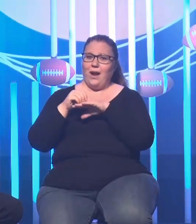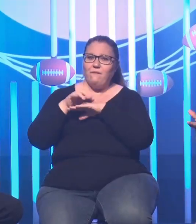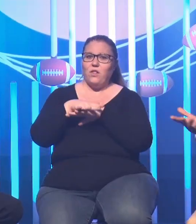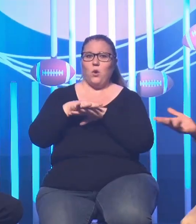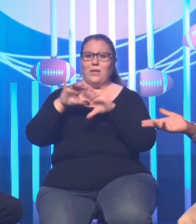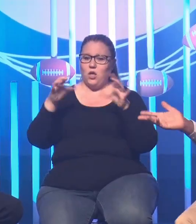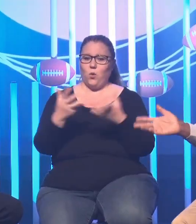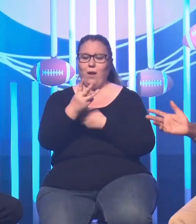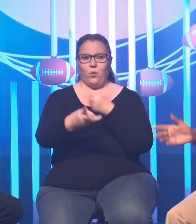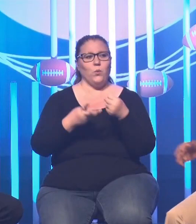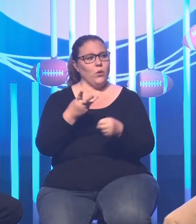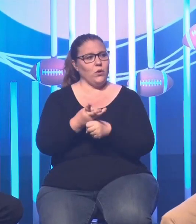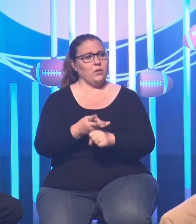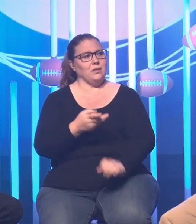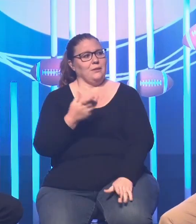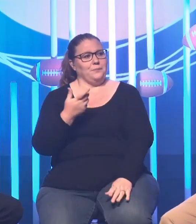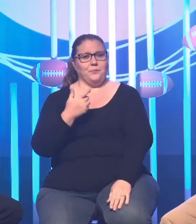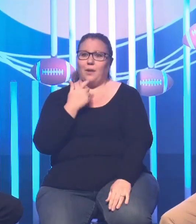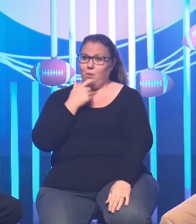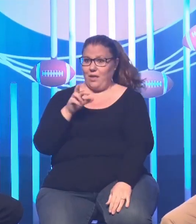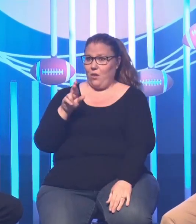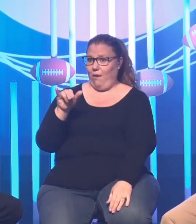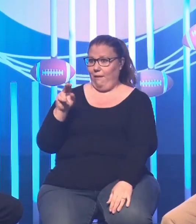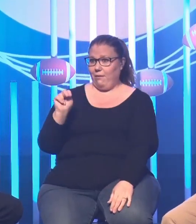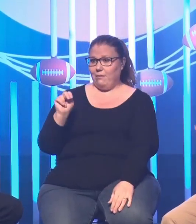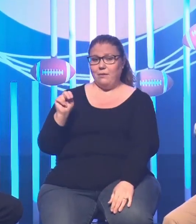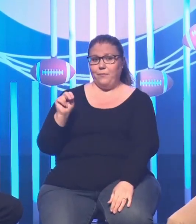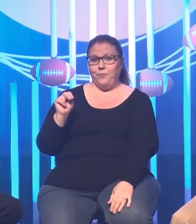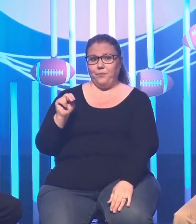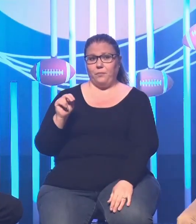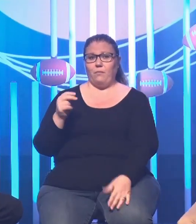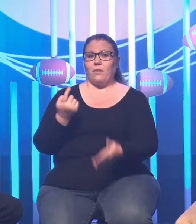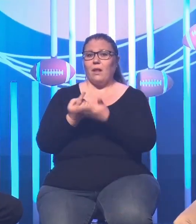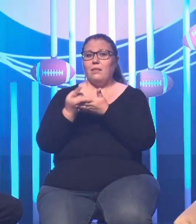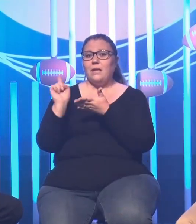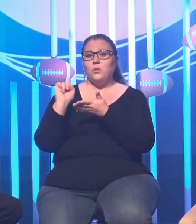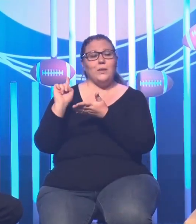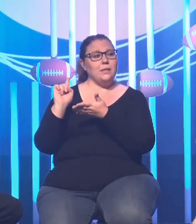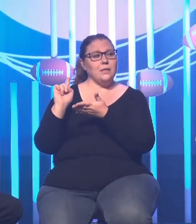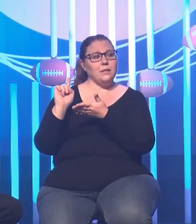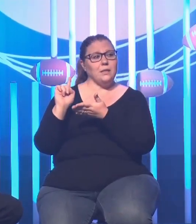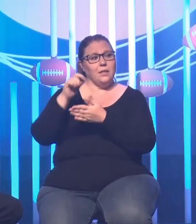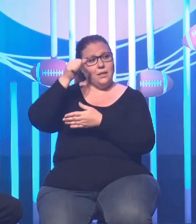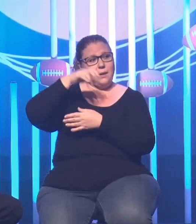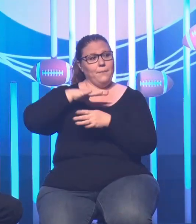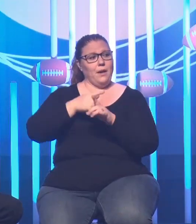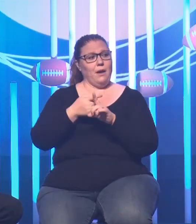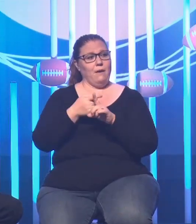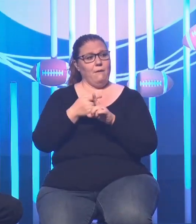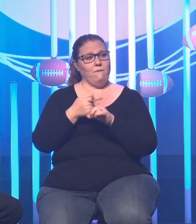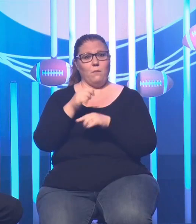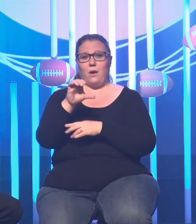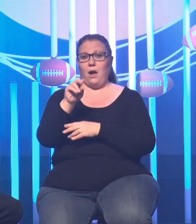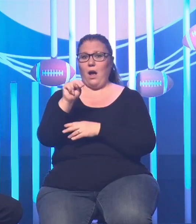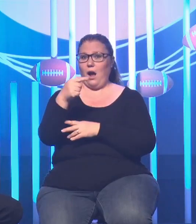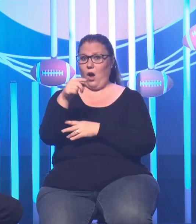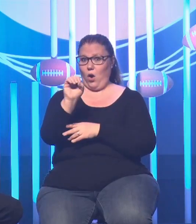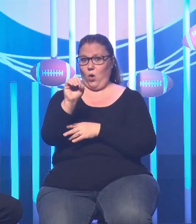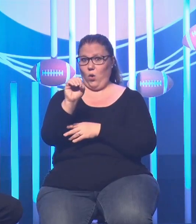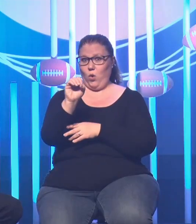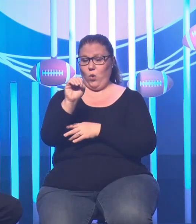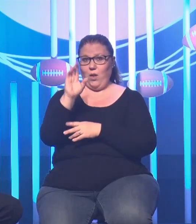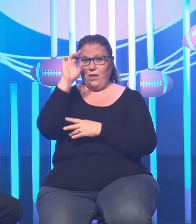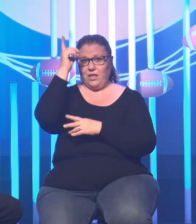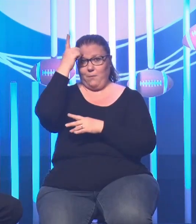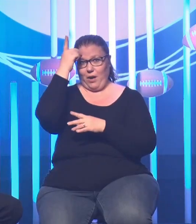world. You know, I was telling Ryan that this past week, this gentleman from Congo, the Democratic